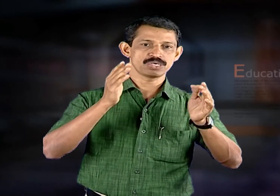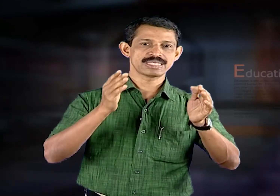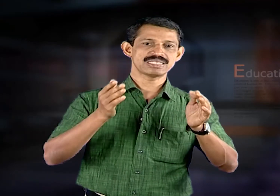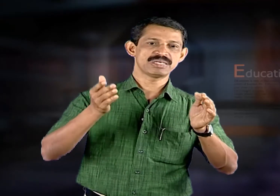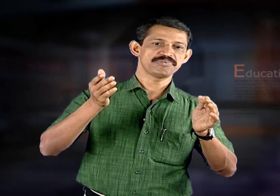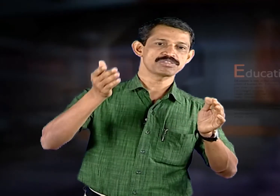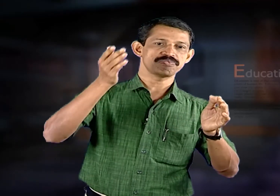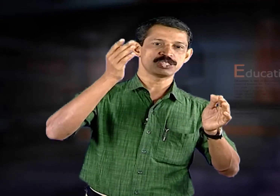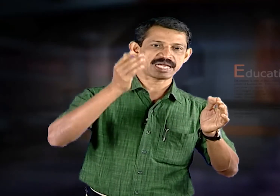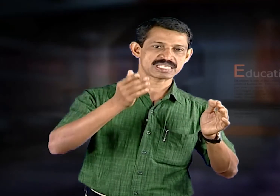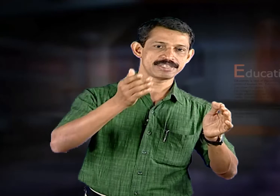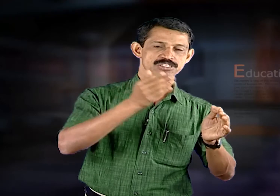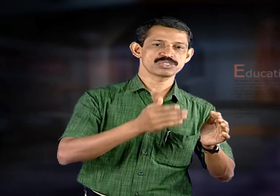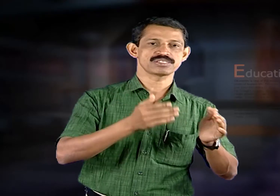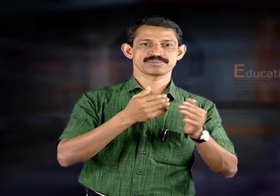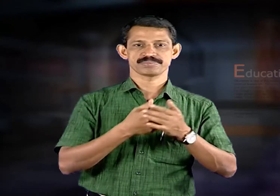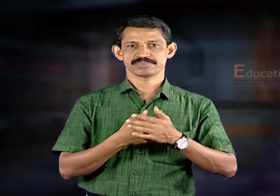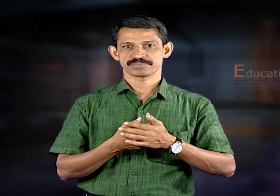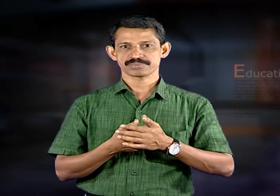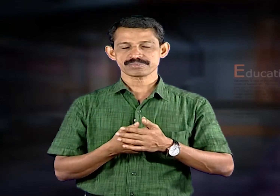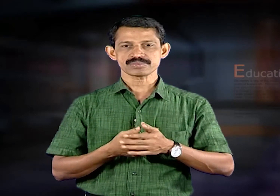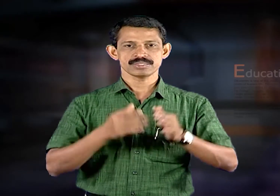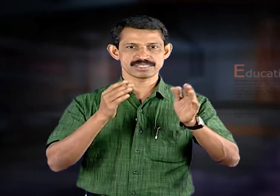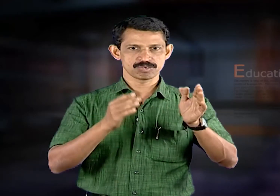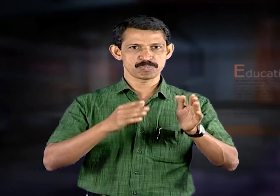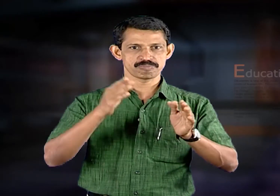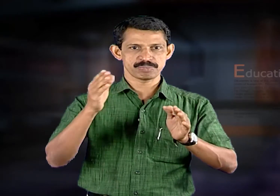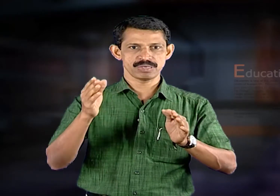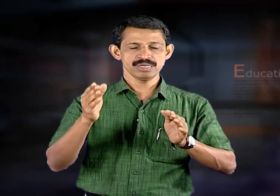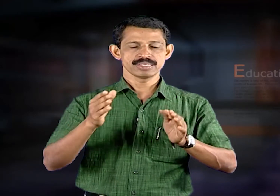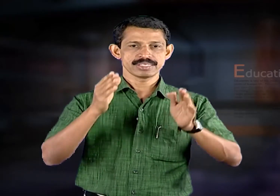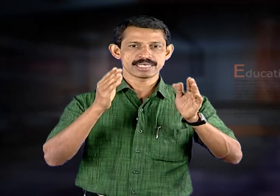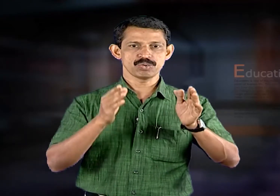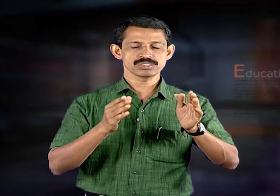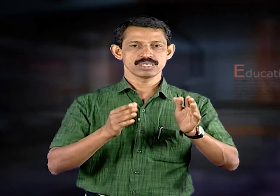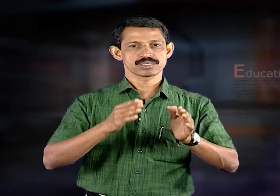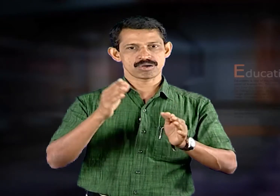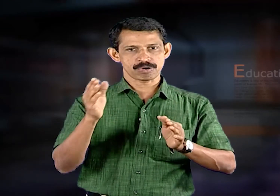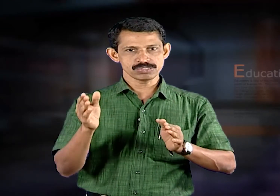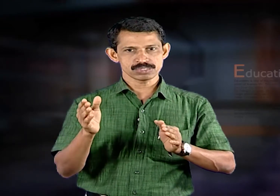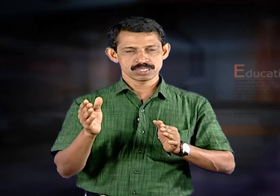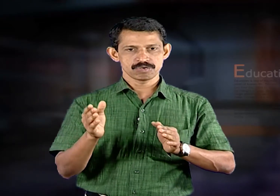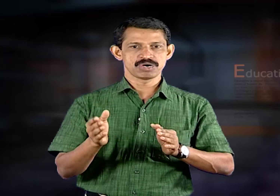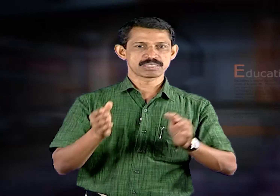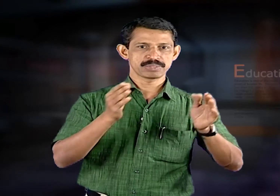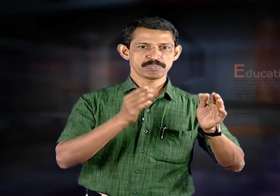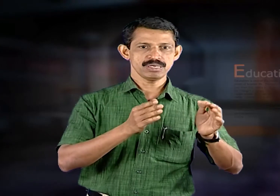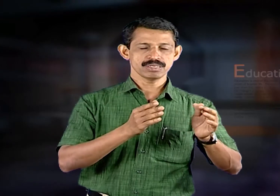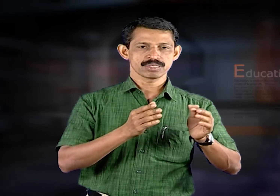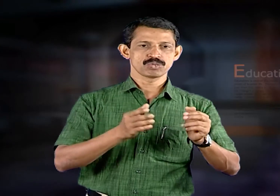get the benefits of education institutions. This group of people includes dropouts, working people, those